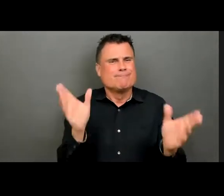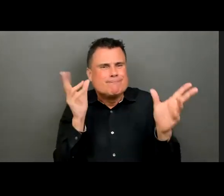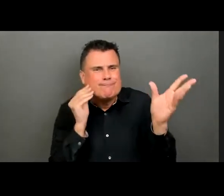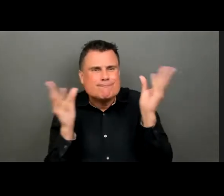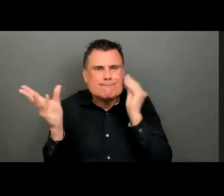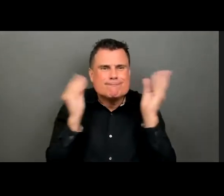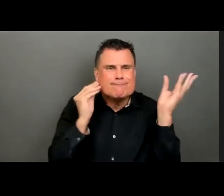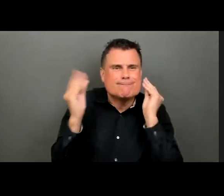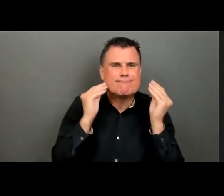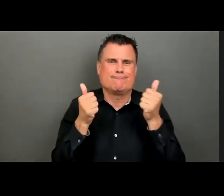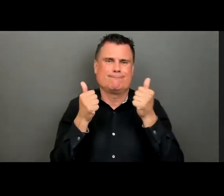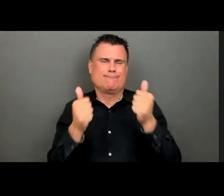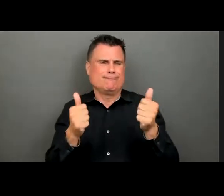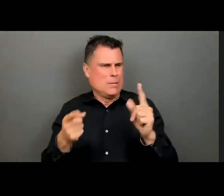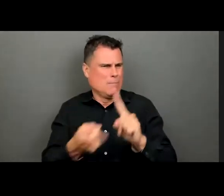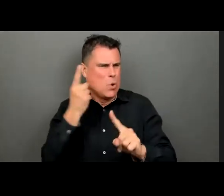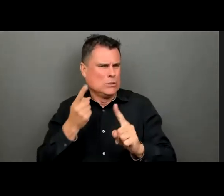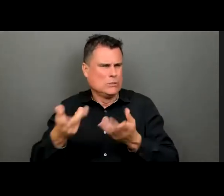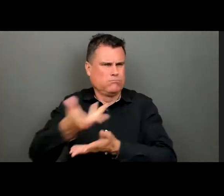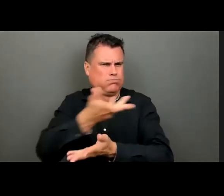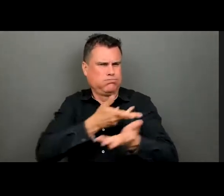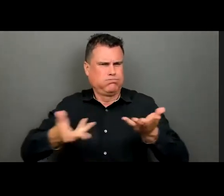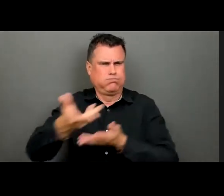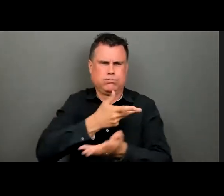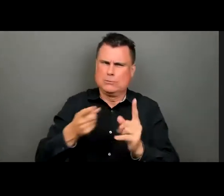discussion, dialogue.